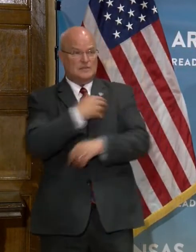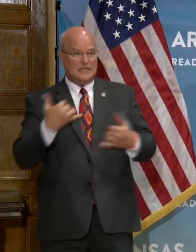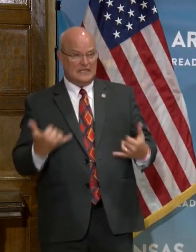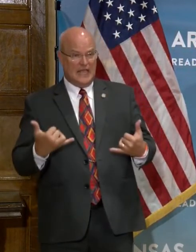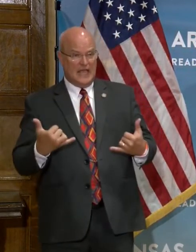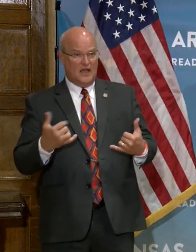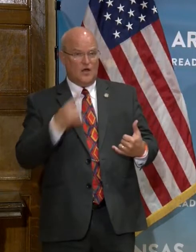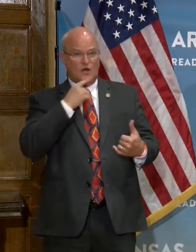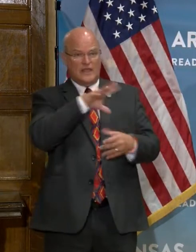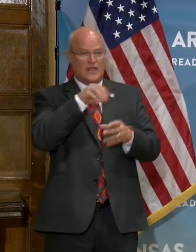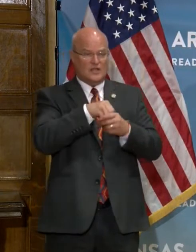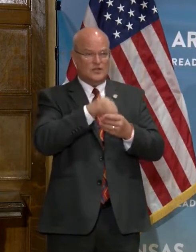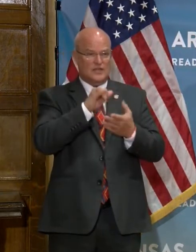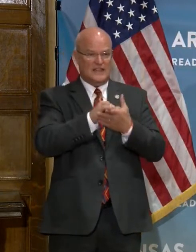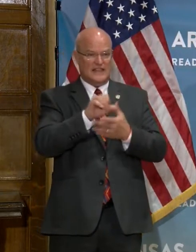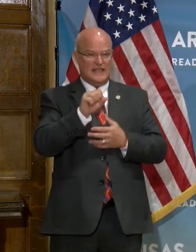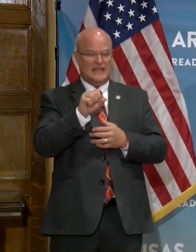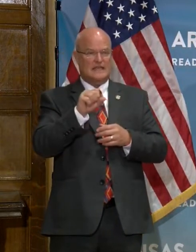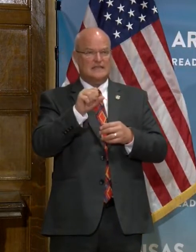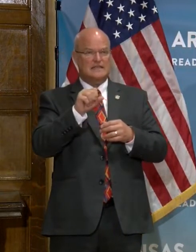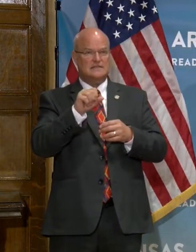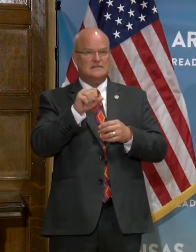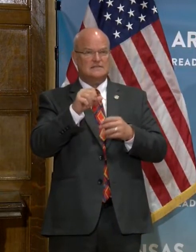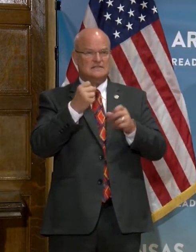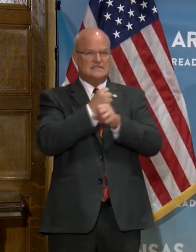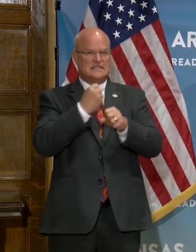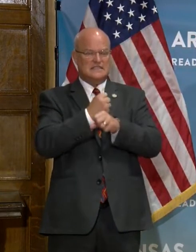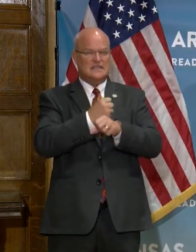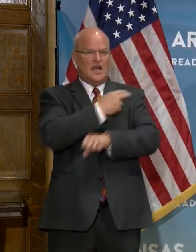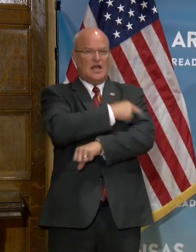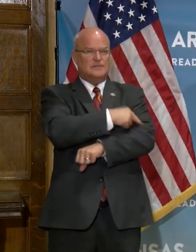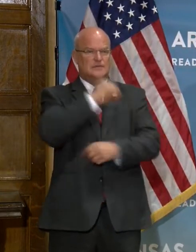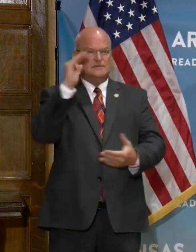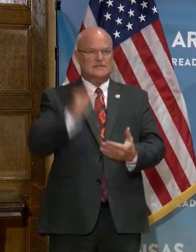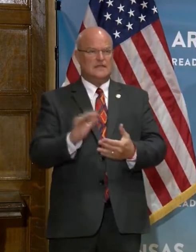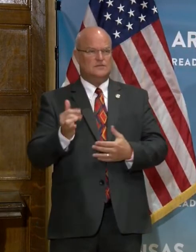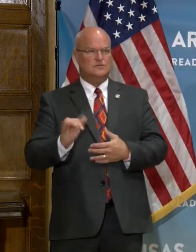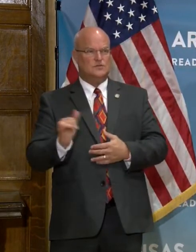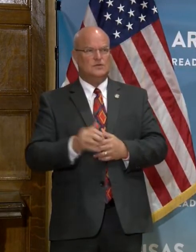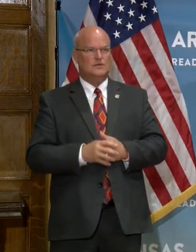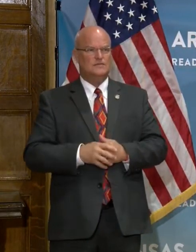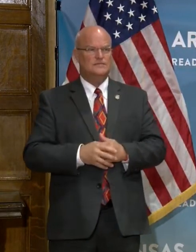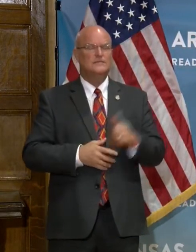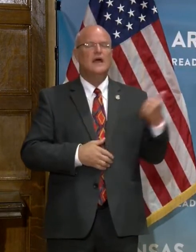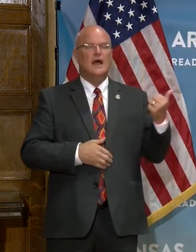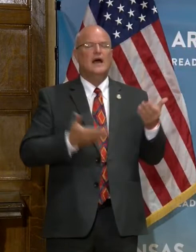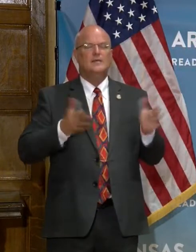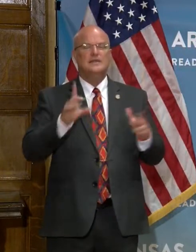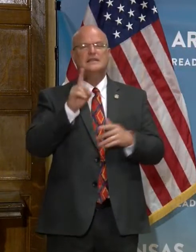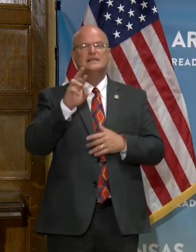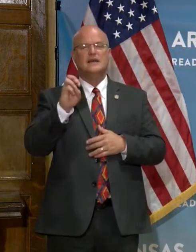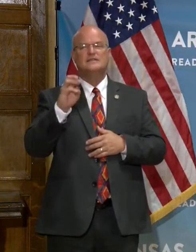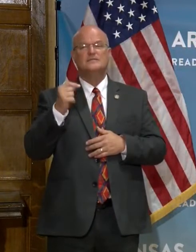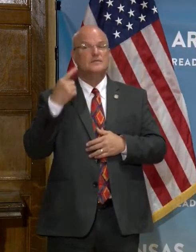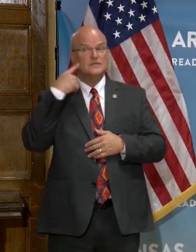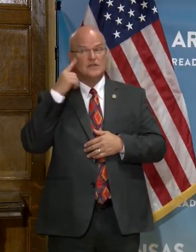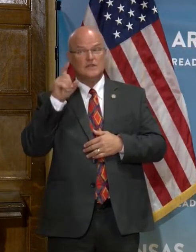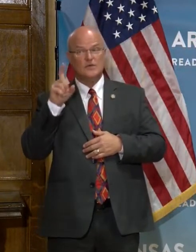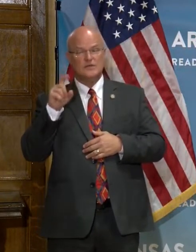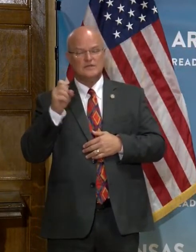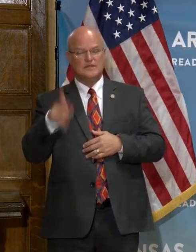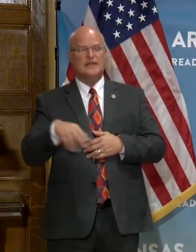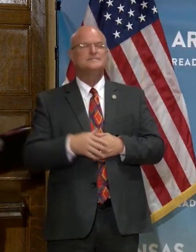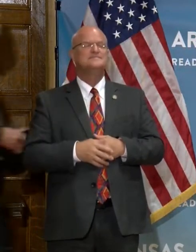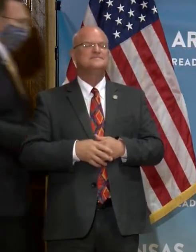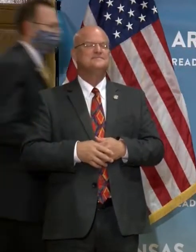now, and are they included in that stat of hospitalizations being down by 10? I'm going to let Dr. Smith, did you hear that question